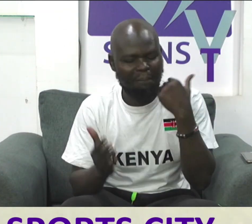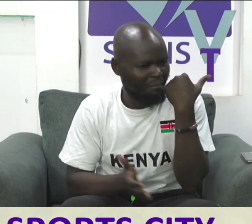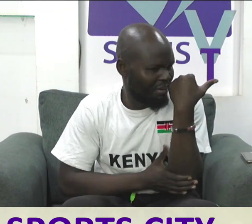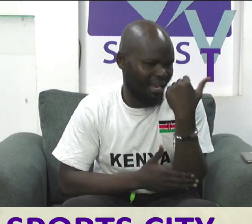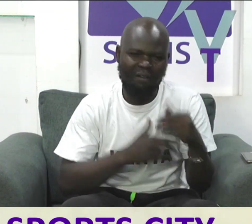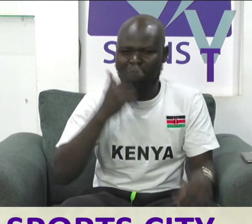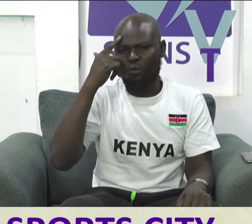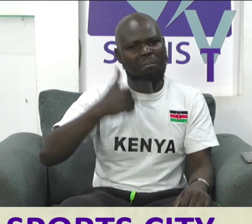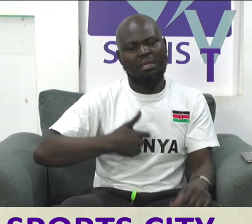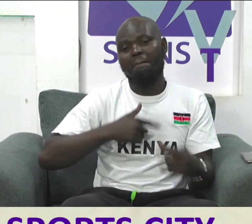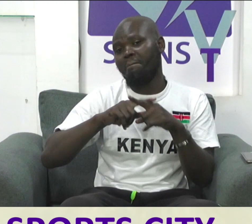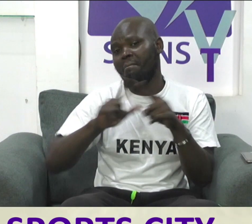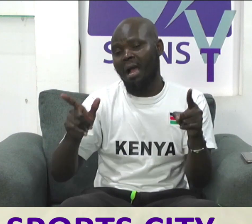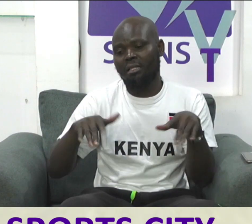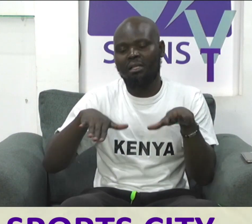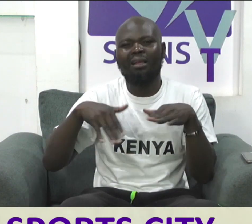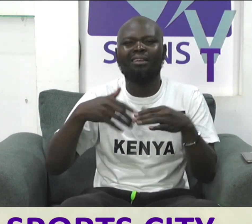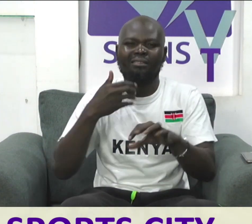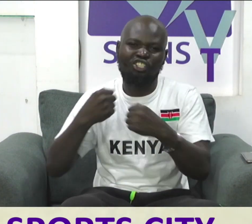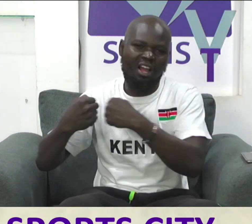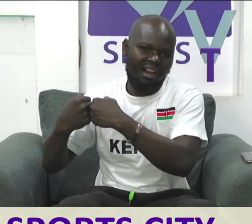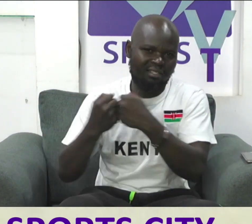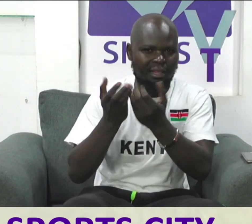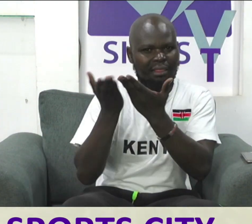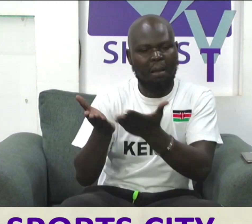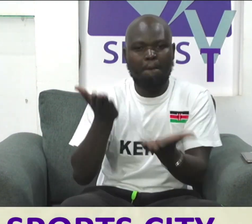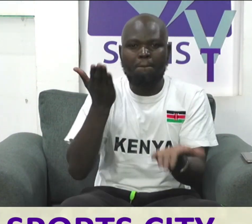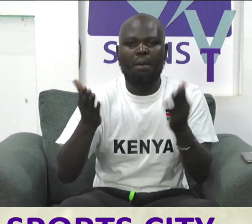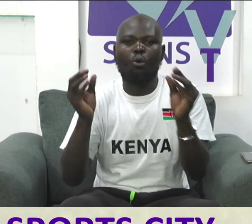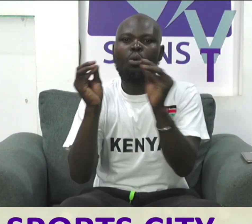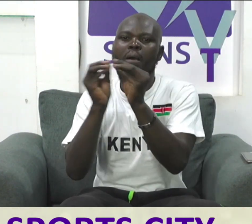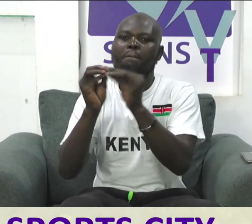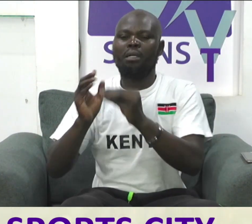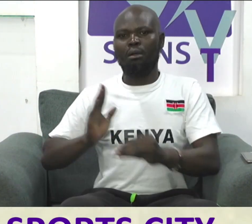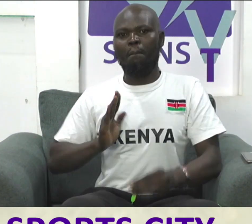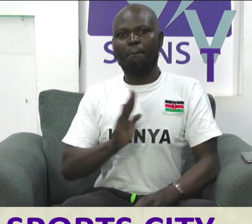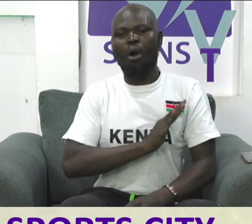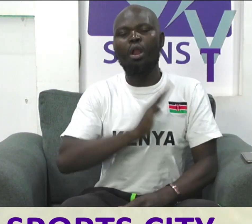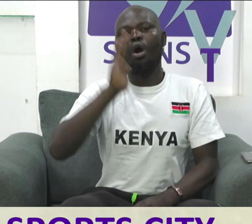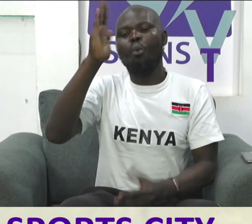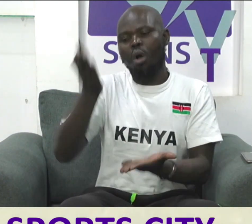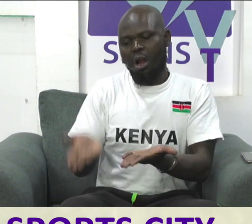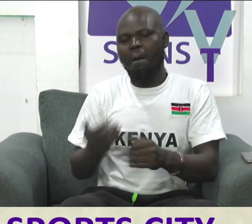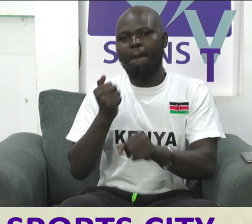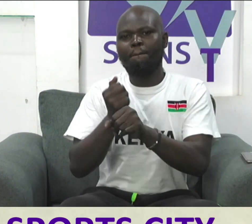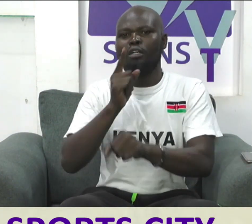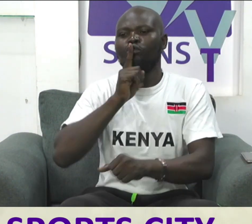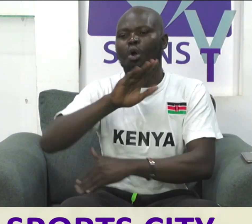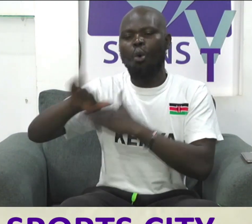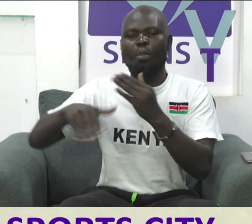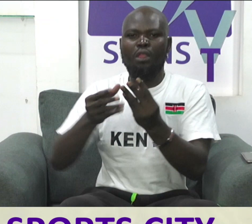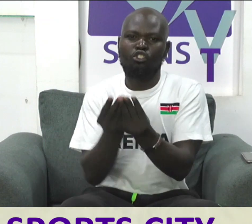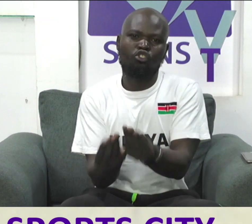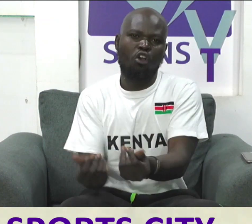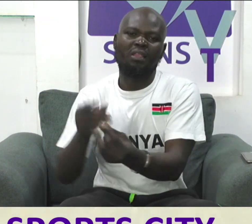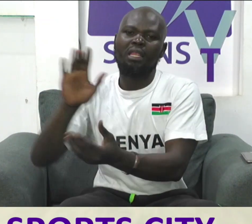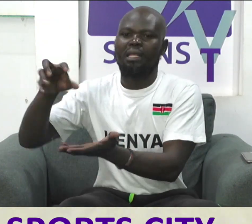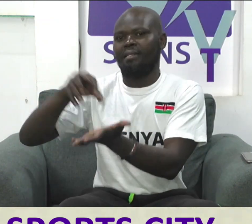it comes to talking about Tusker FC. But yes, we have different challenges, but maybe